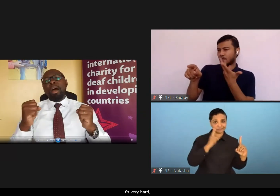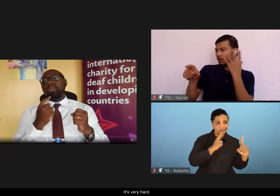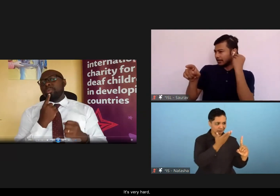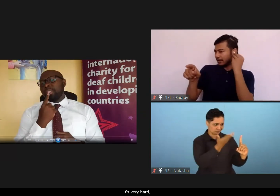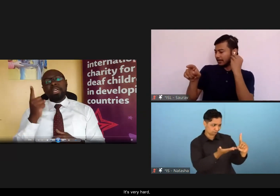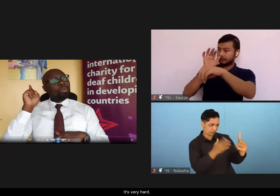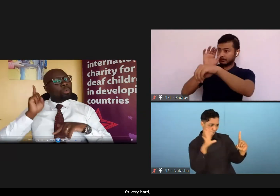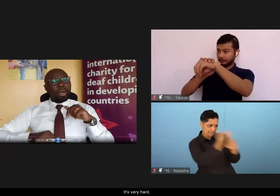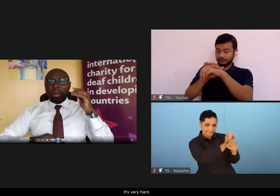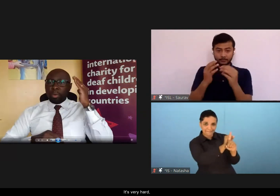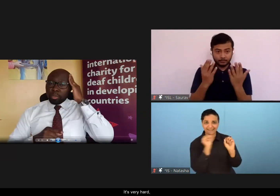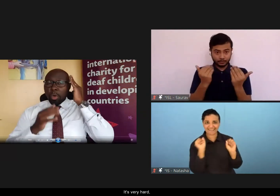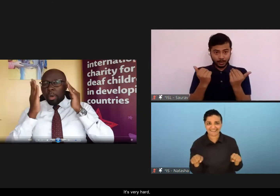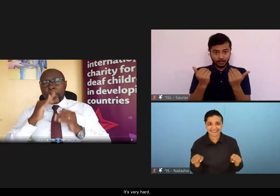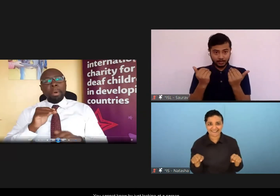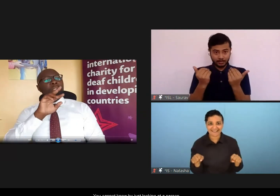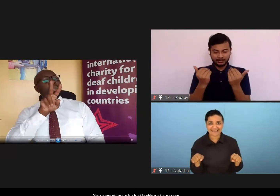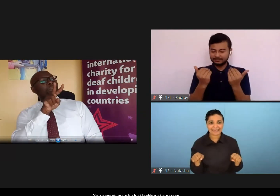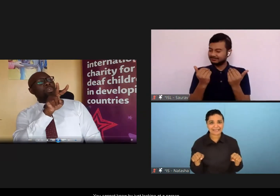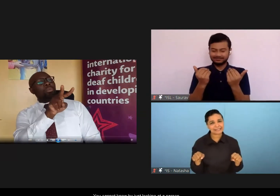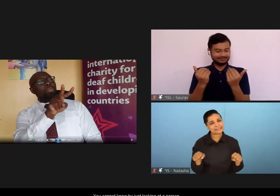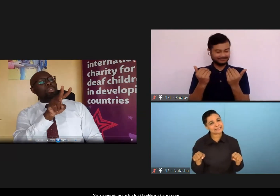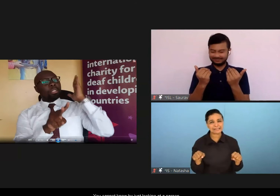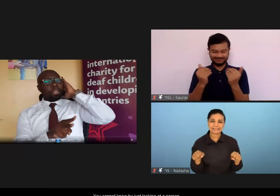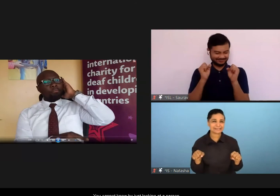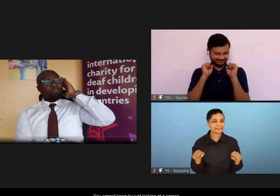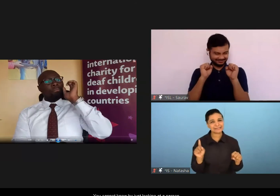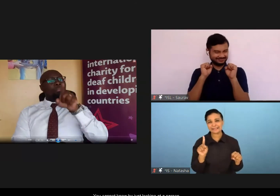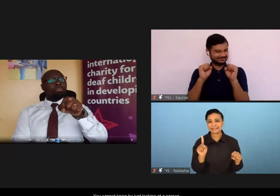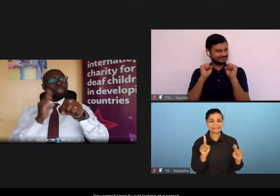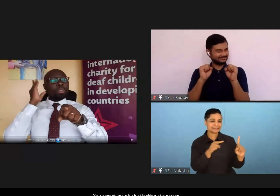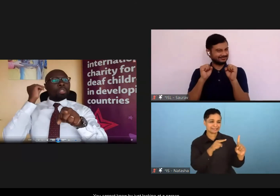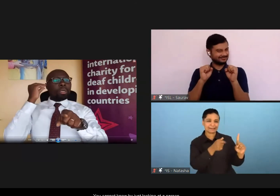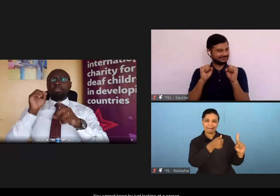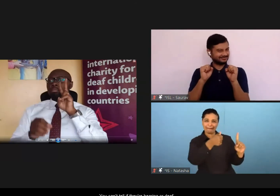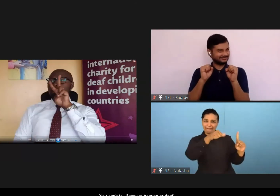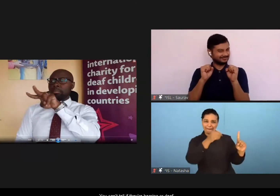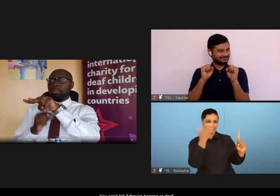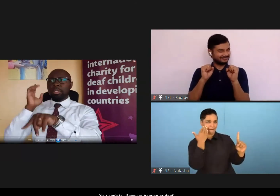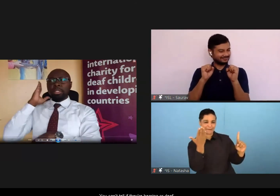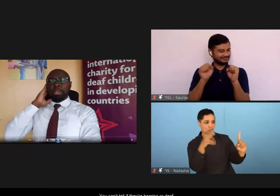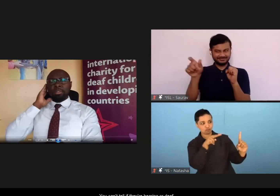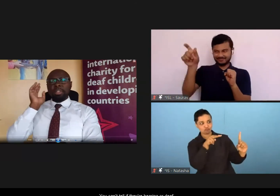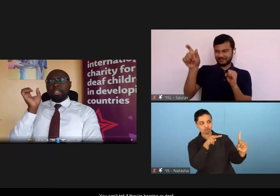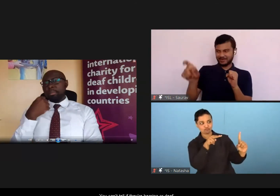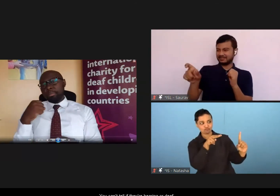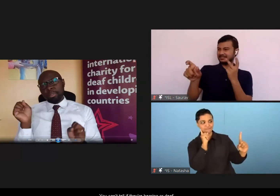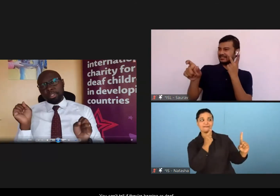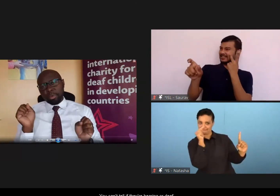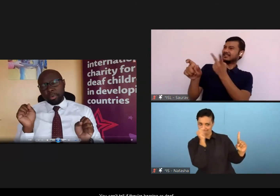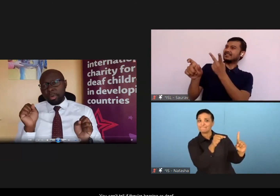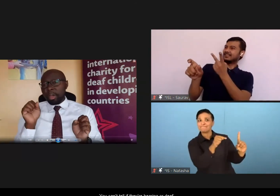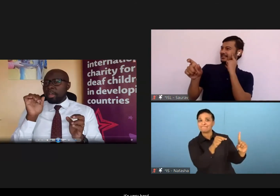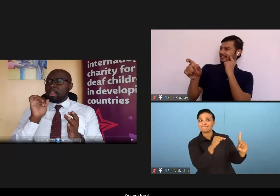know? It's very hard. It's very hard to tell. You cannot know by just looking at a person. You can't tell if